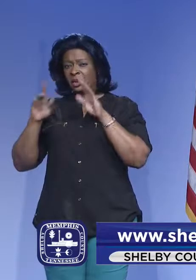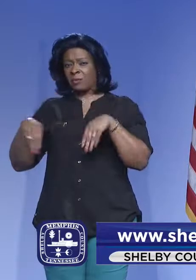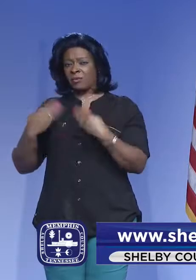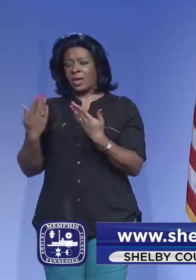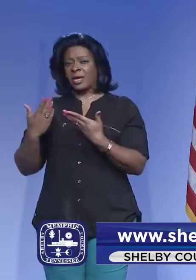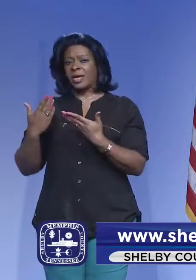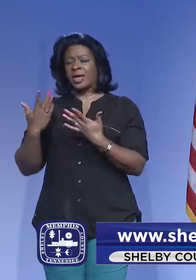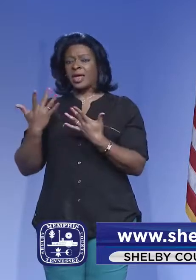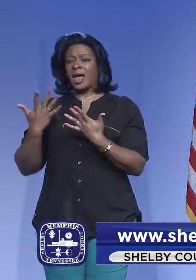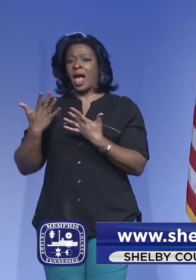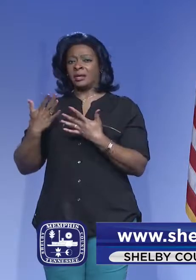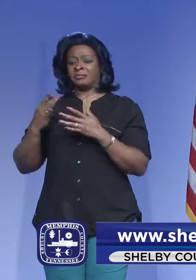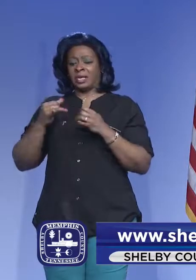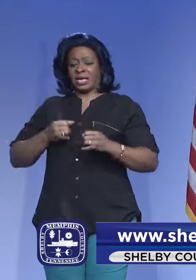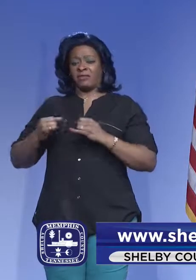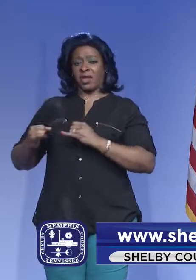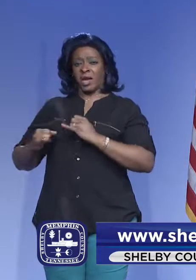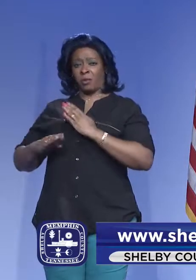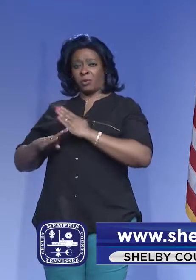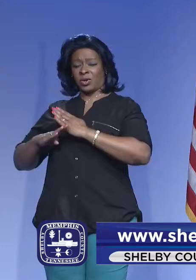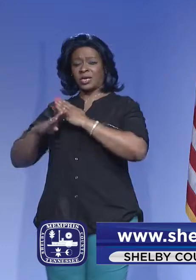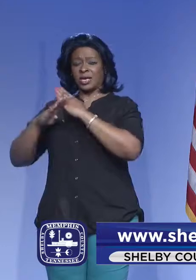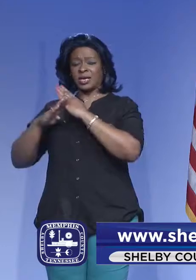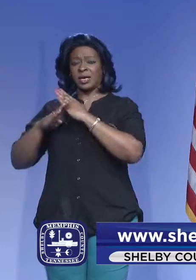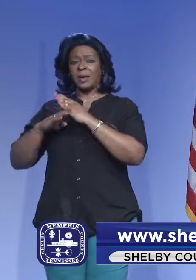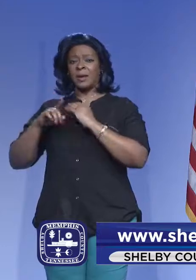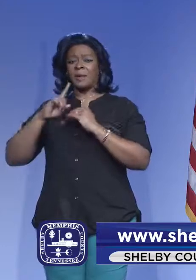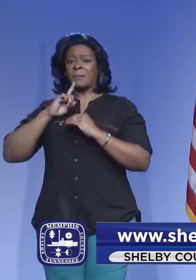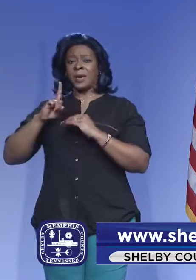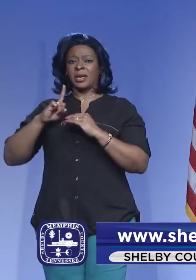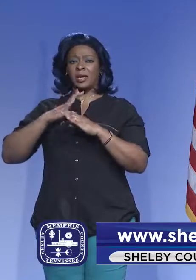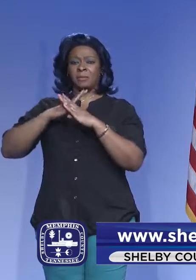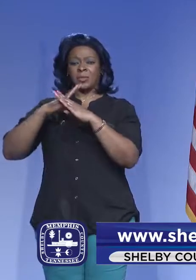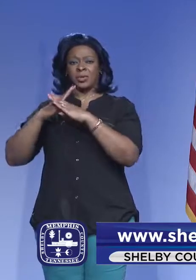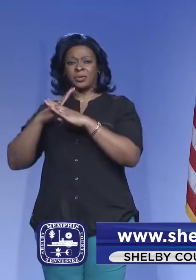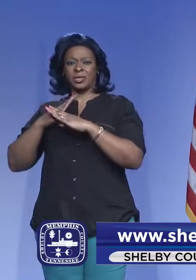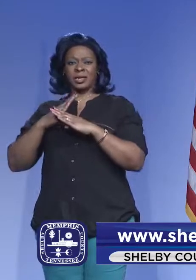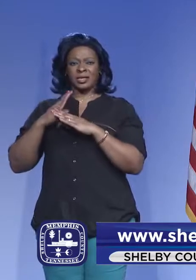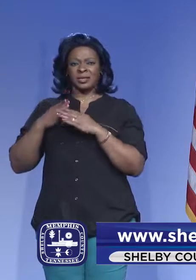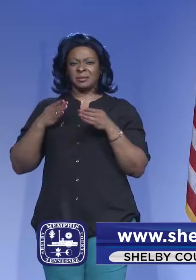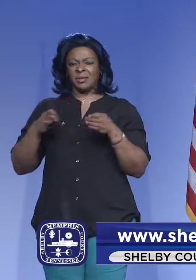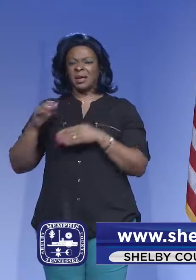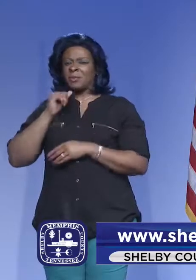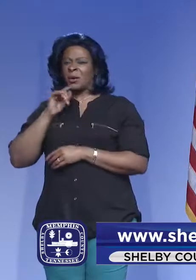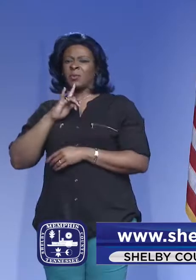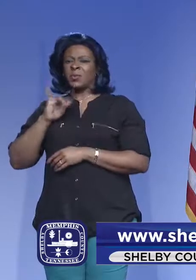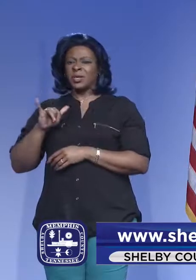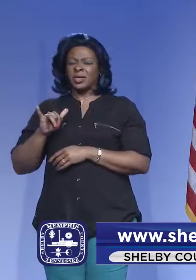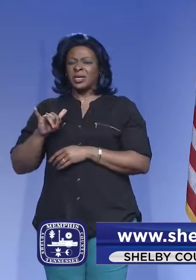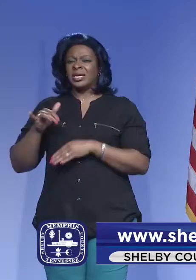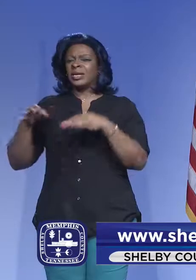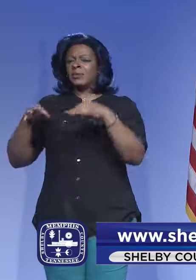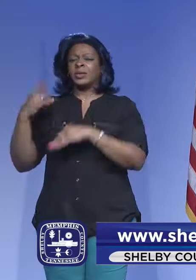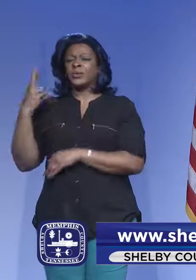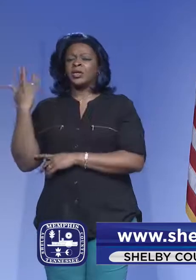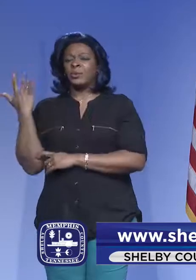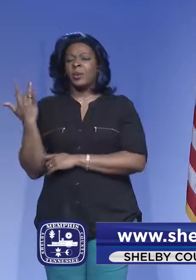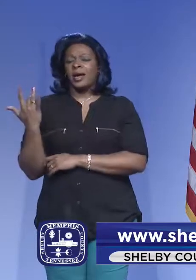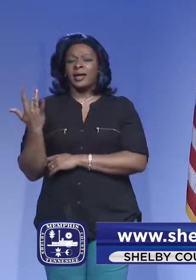level of individual protection, but they're primarily a community protection measure. And I guess can you explain